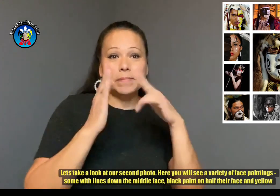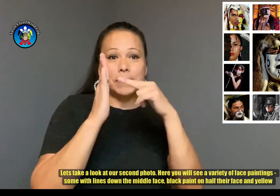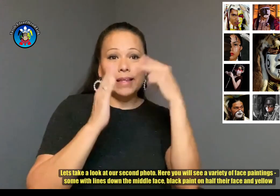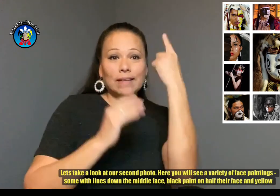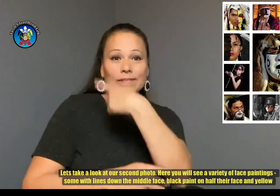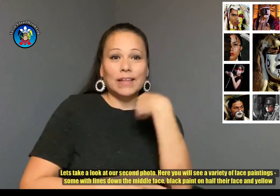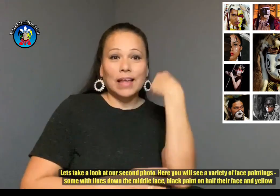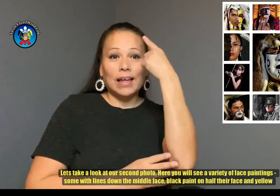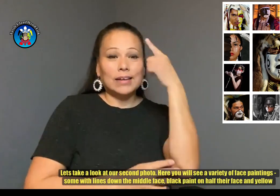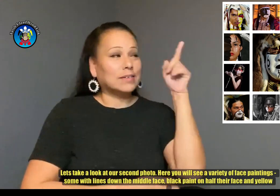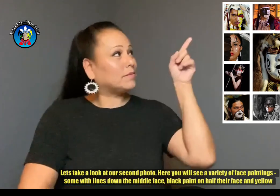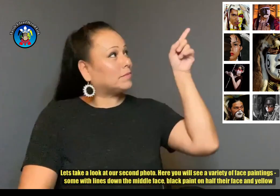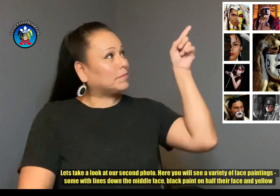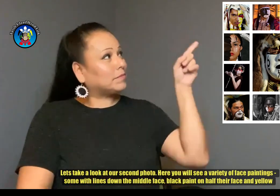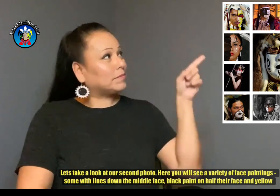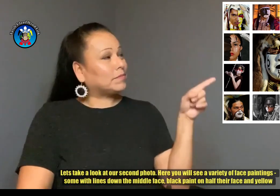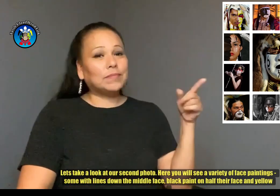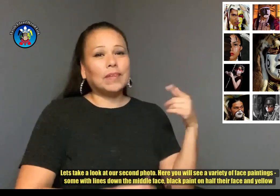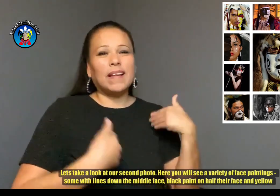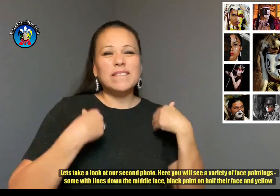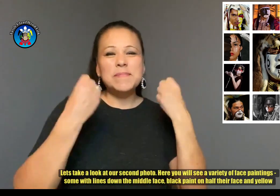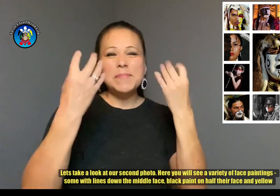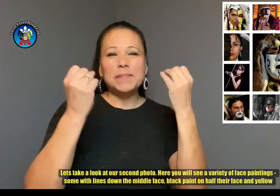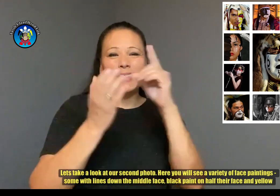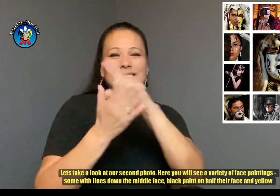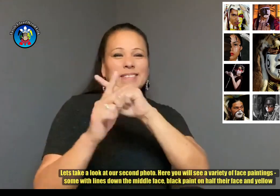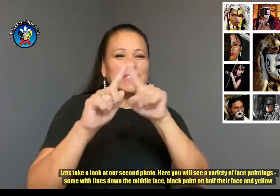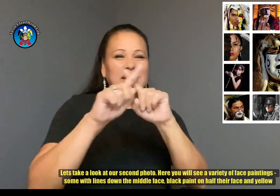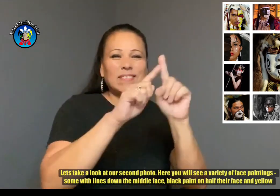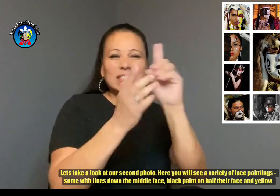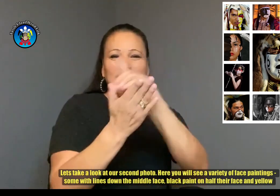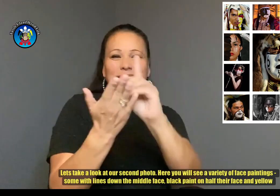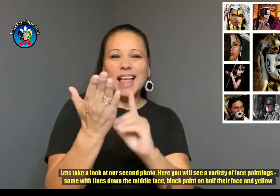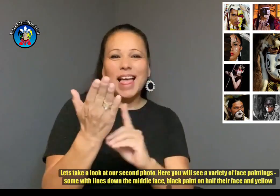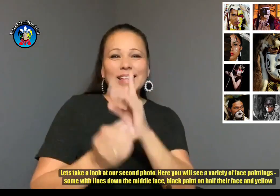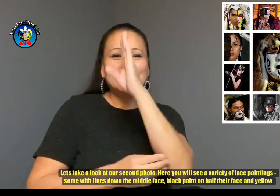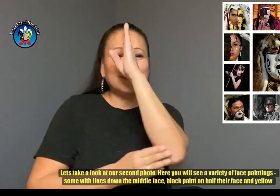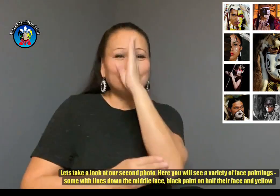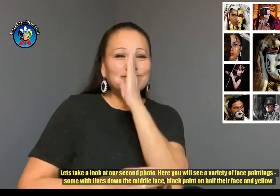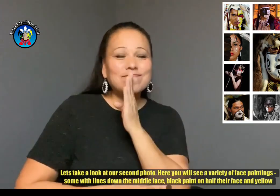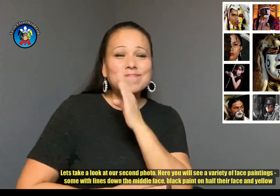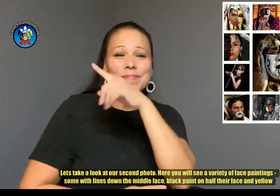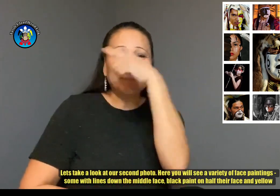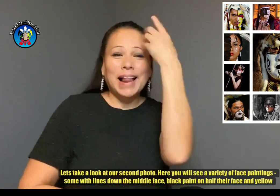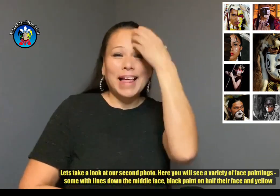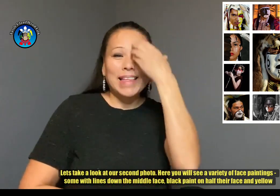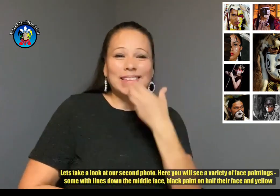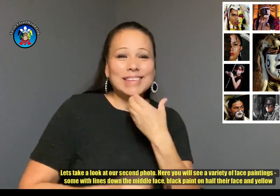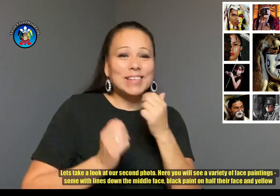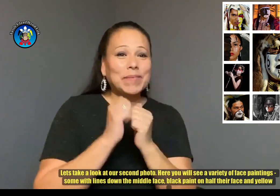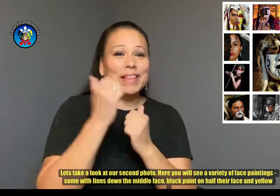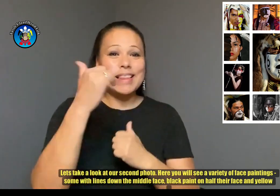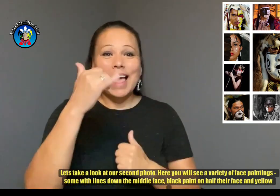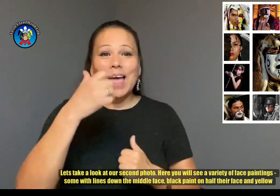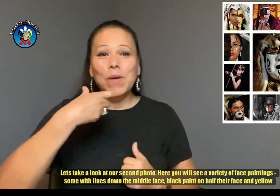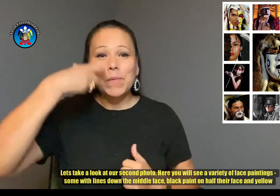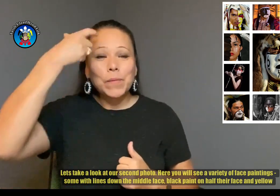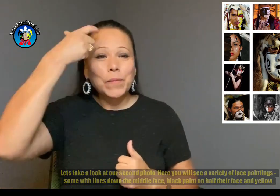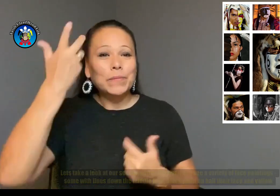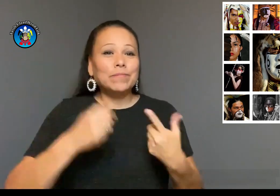Here you'll actually see a variety of face painting. Some with lines down the middle of their face with black on one side and yellow